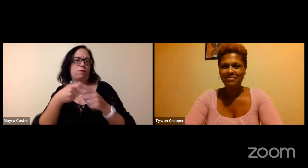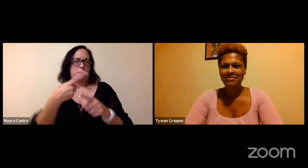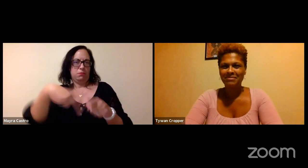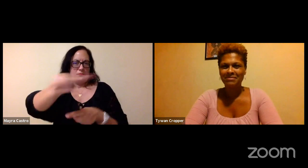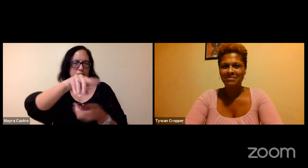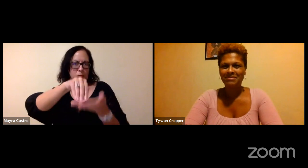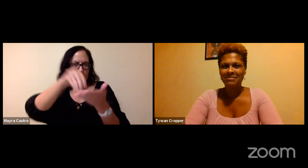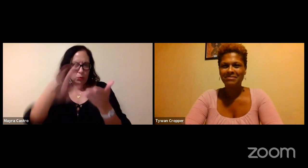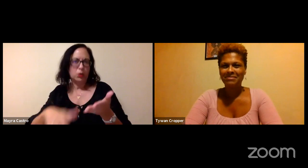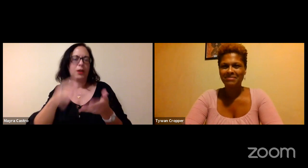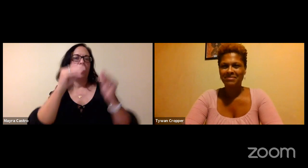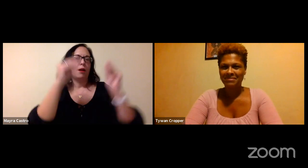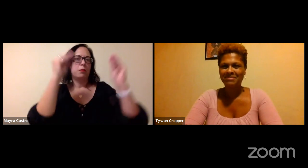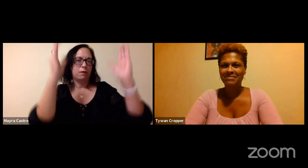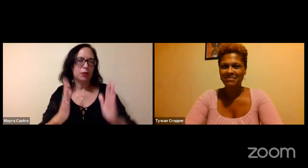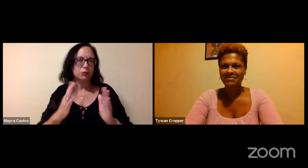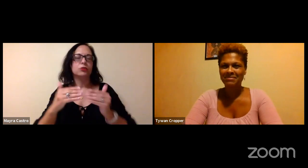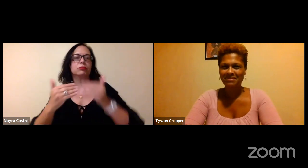of the language.